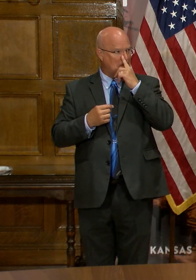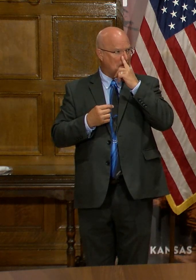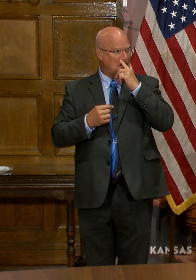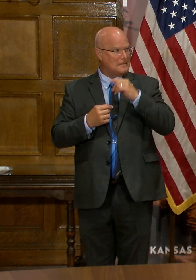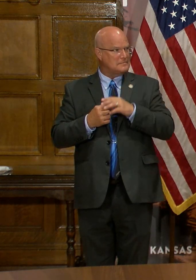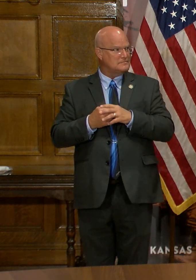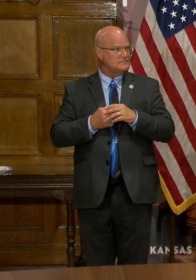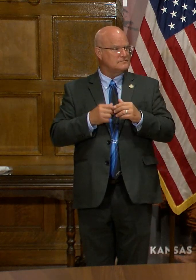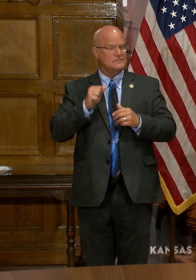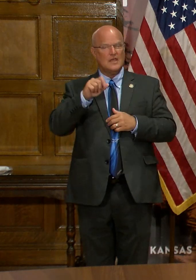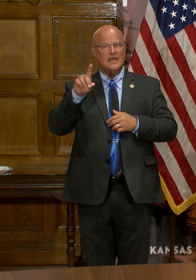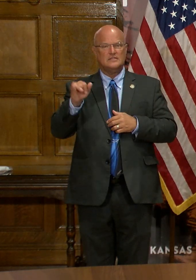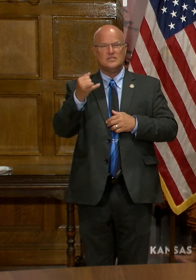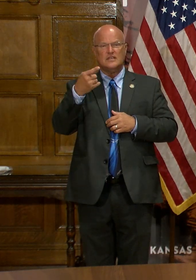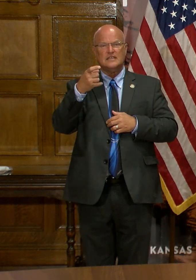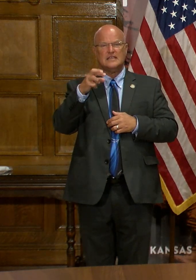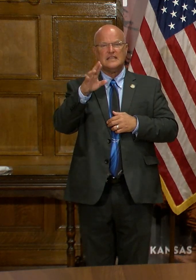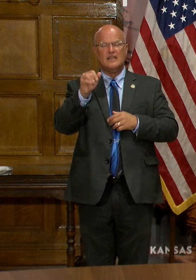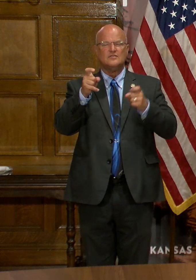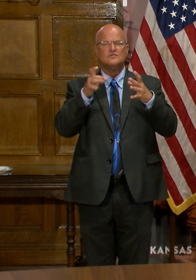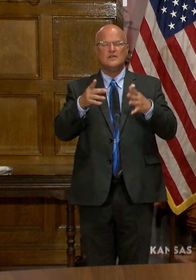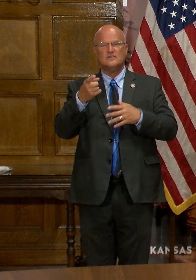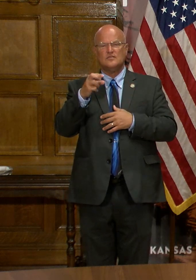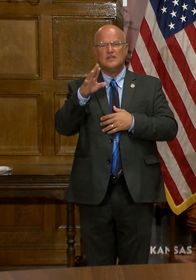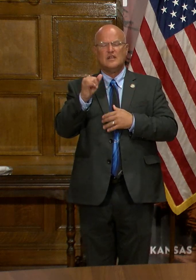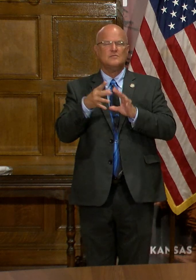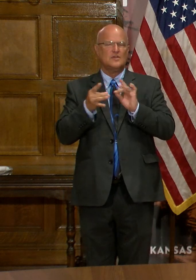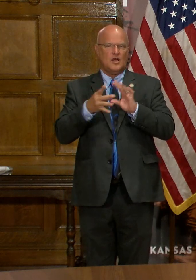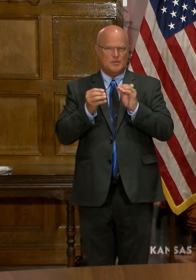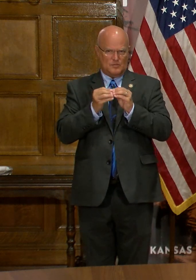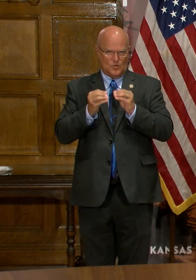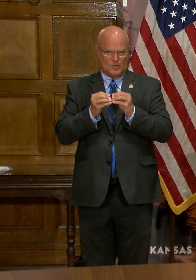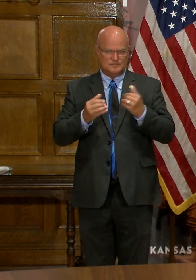Let me, AJ Gary, Director Gary might have a comment there.